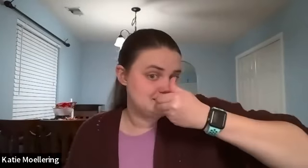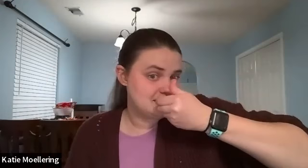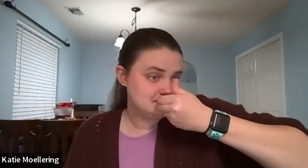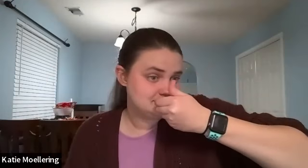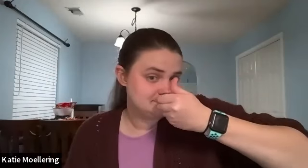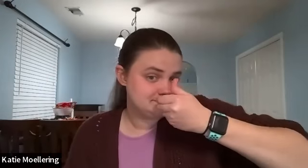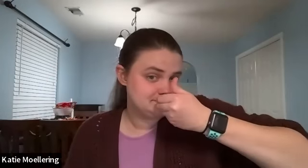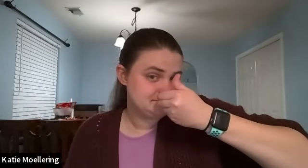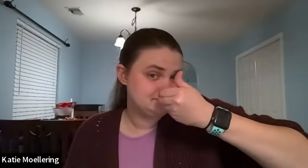pizza.